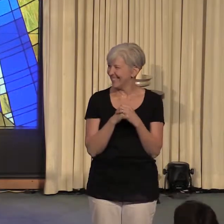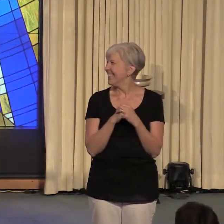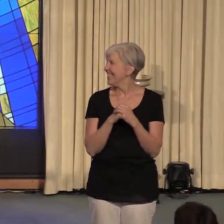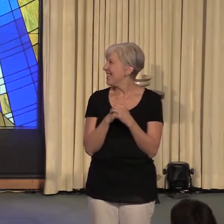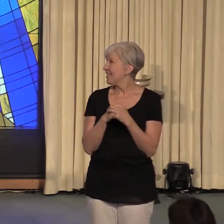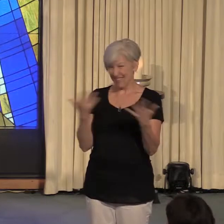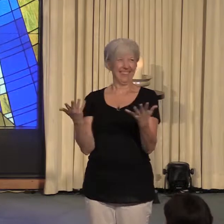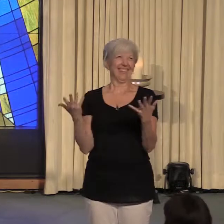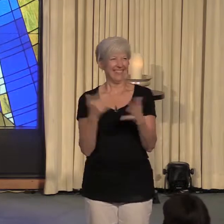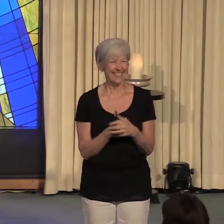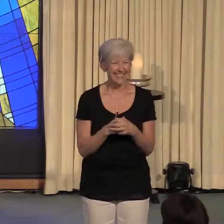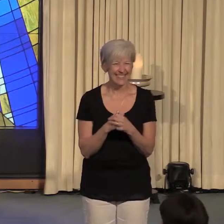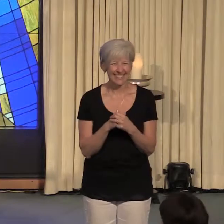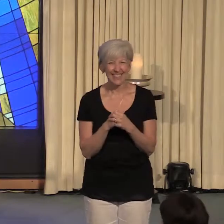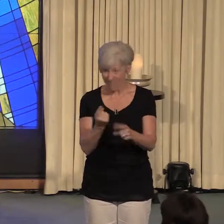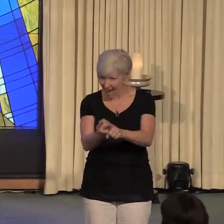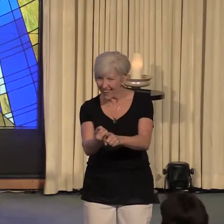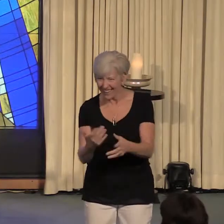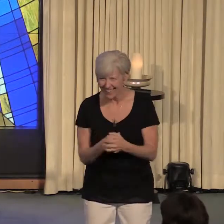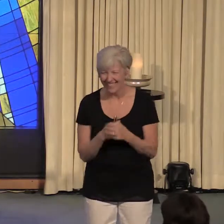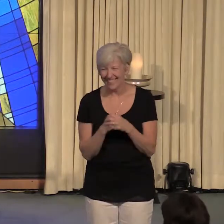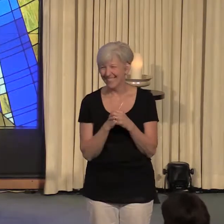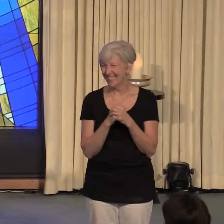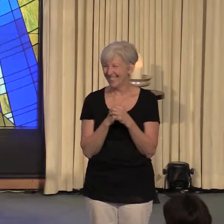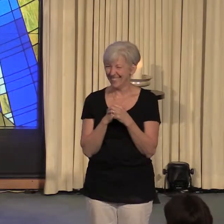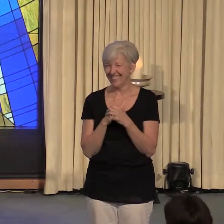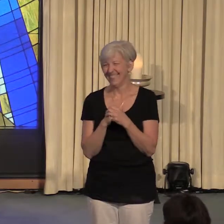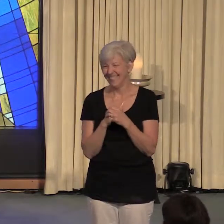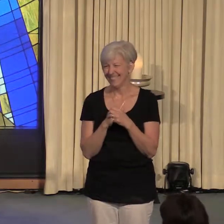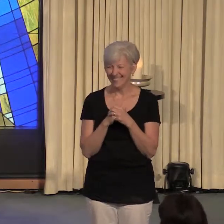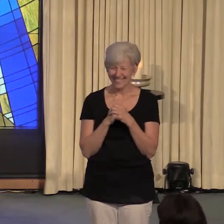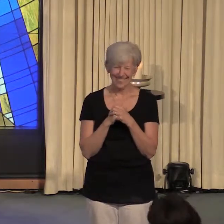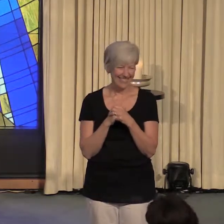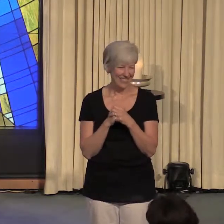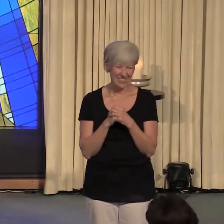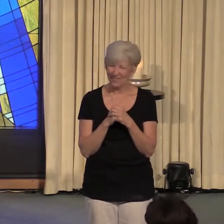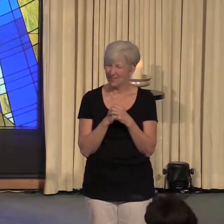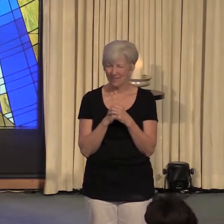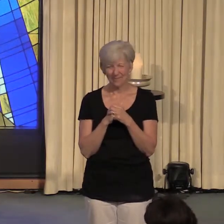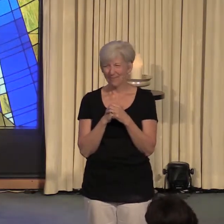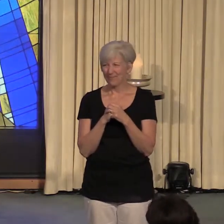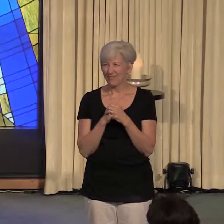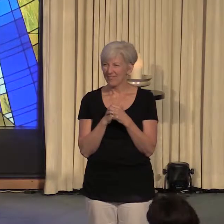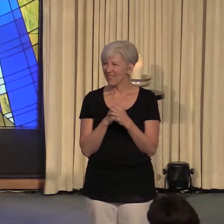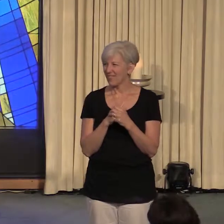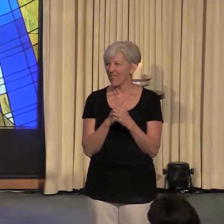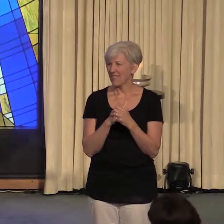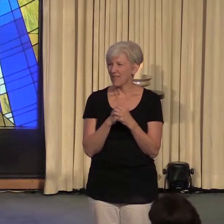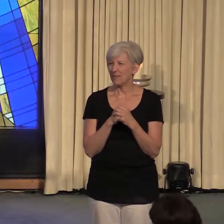We're all right? Yeah.